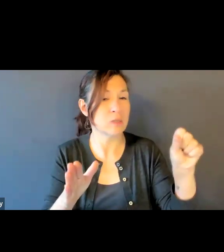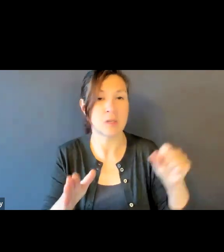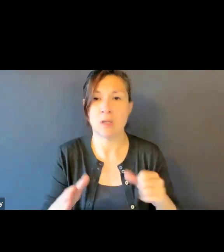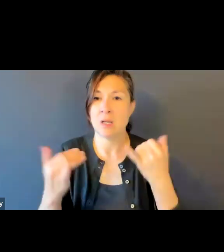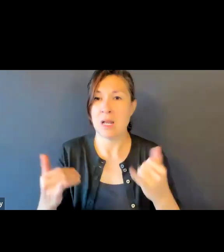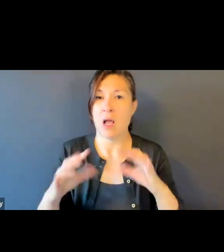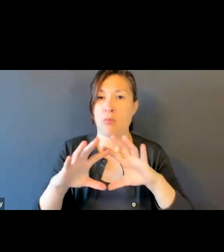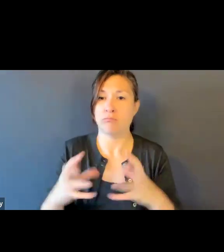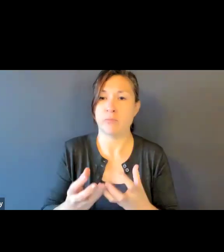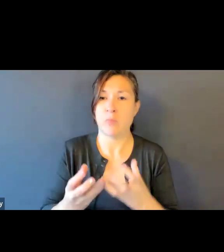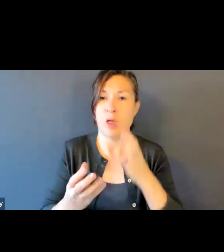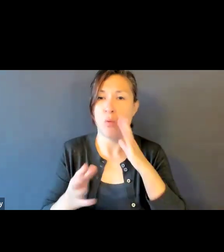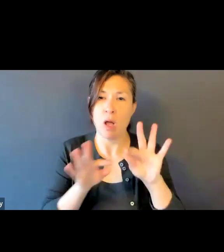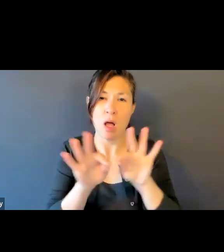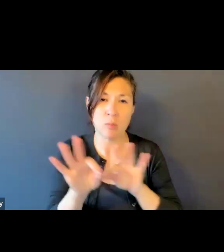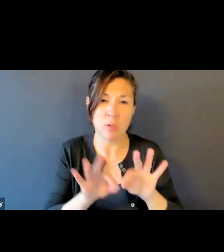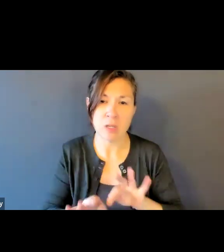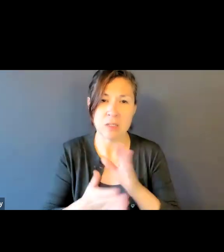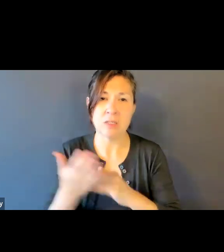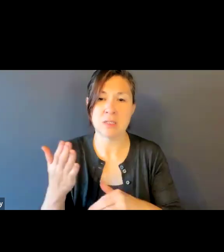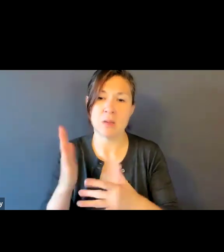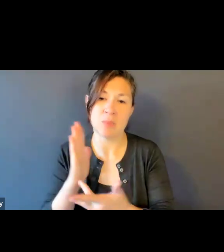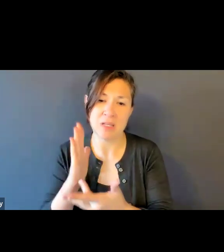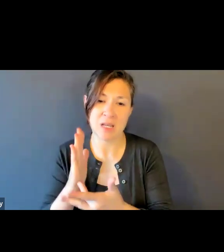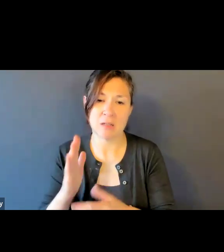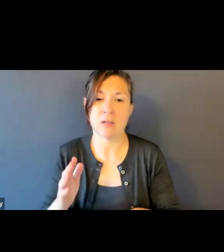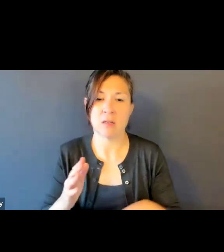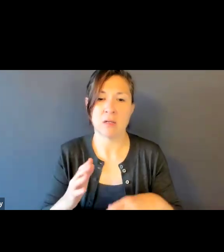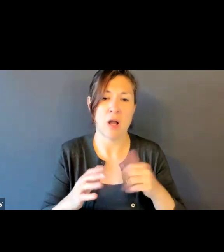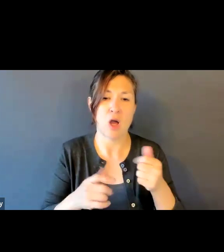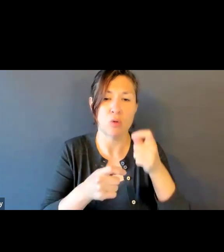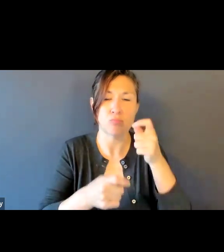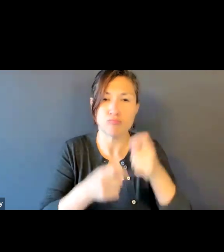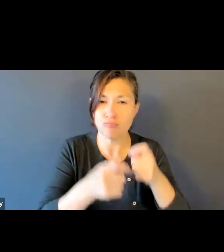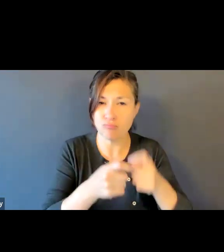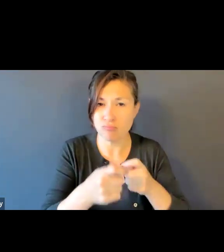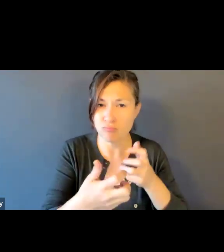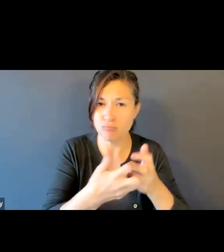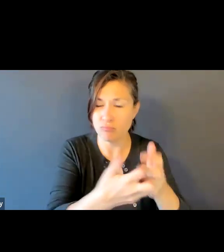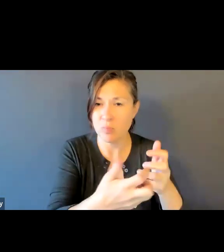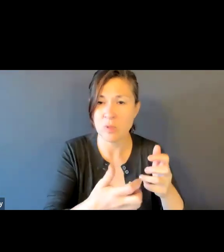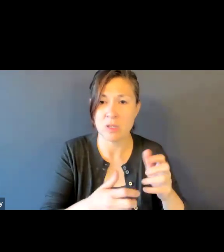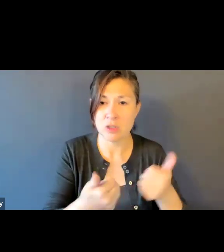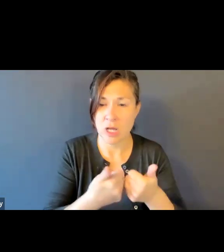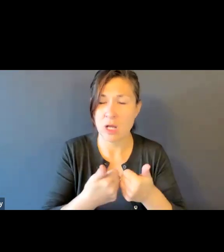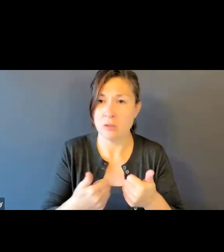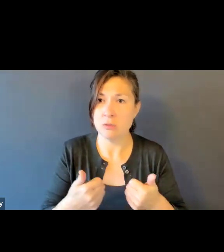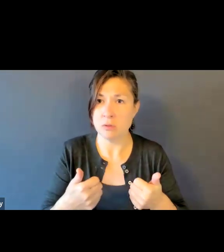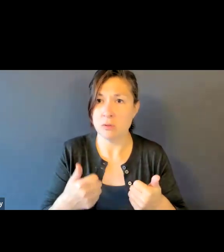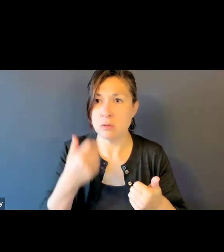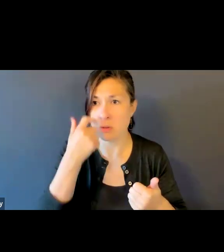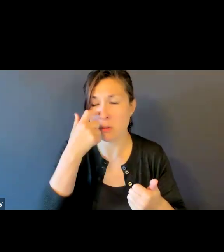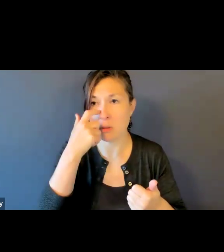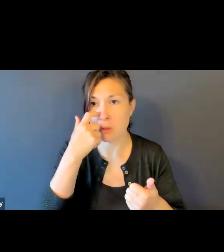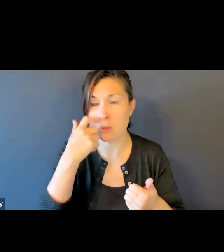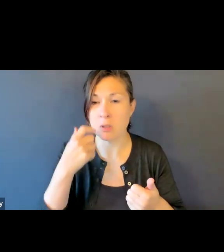about some of the technical and the adaptive challenges that we're still enduring as we kind of